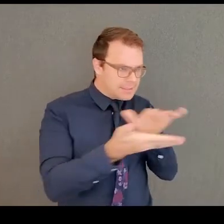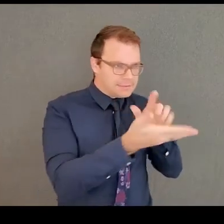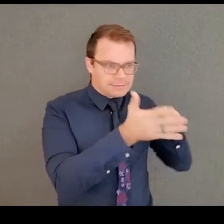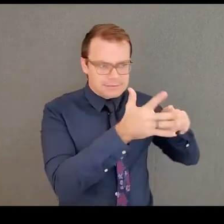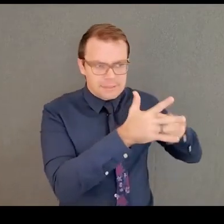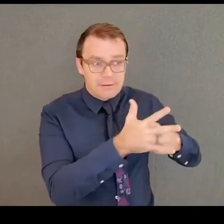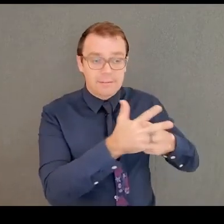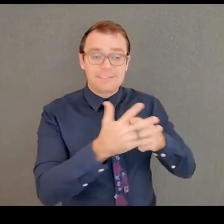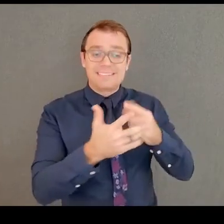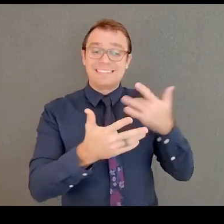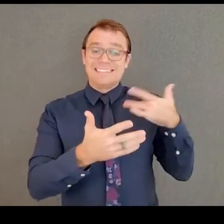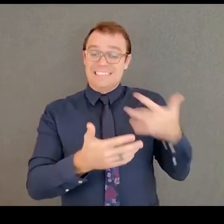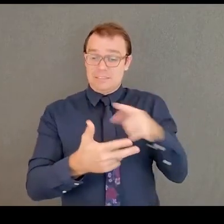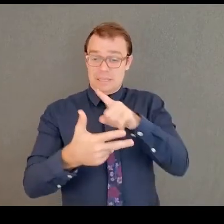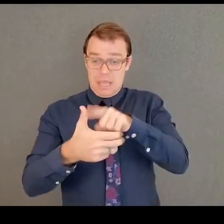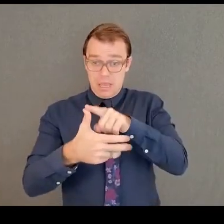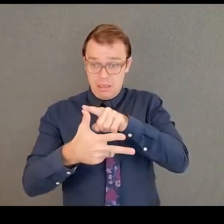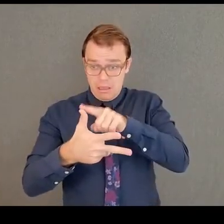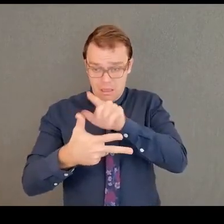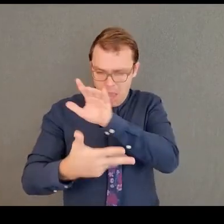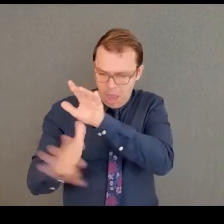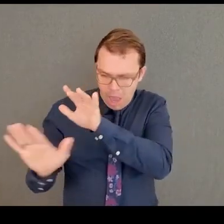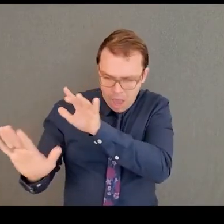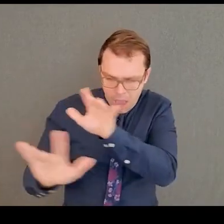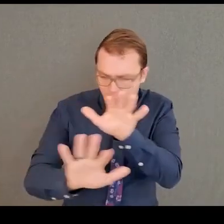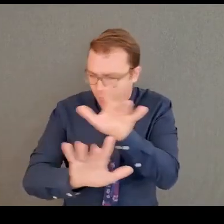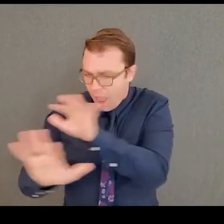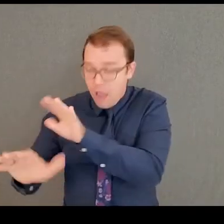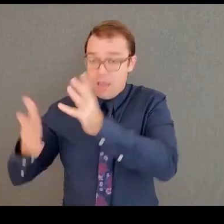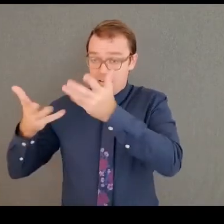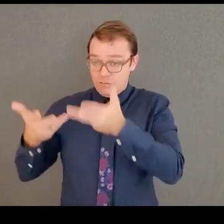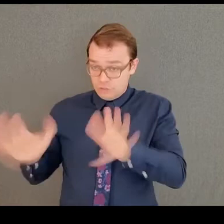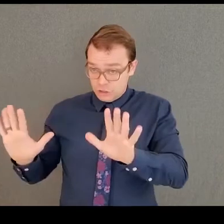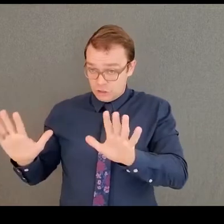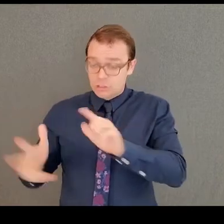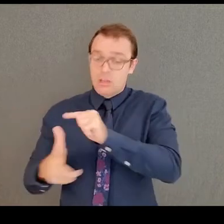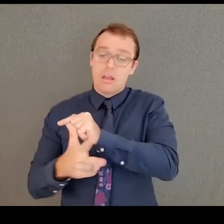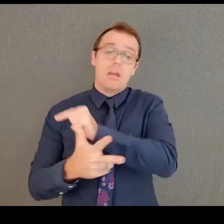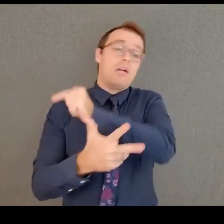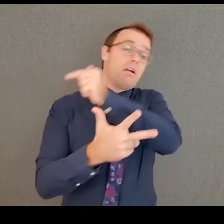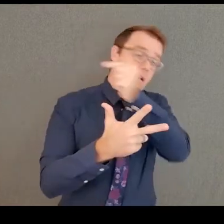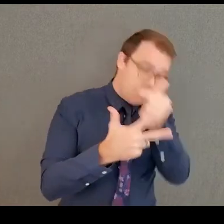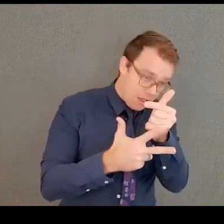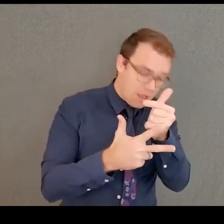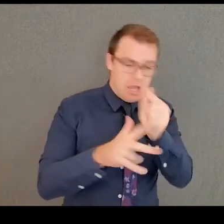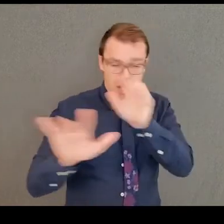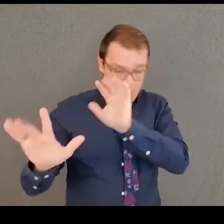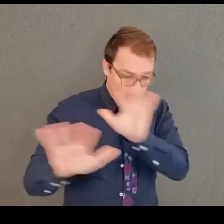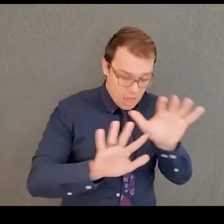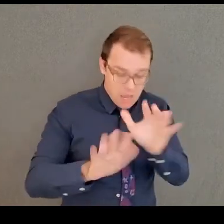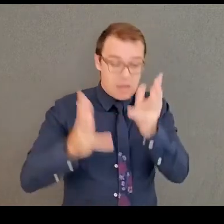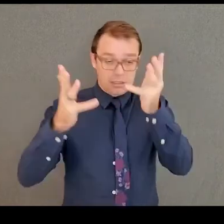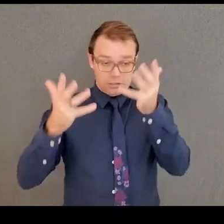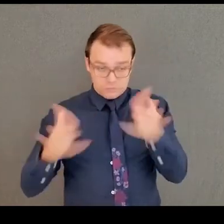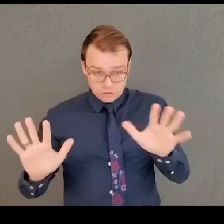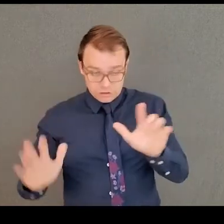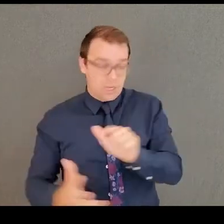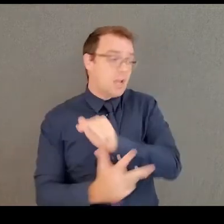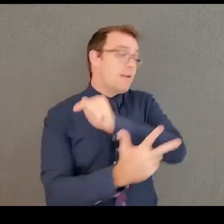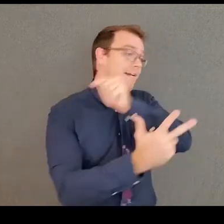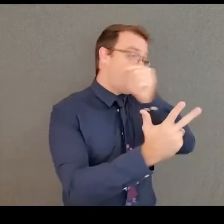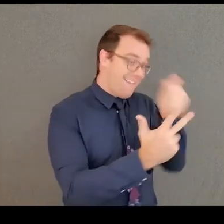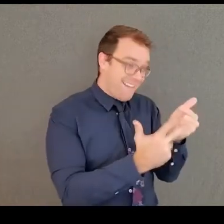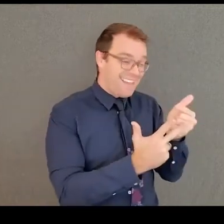or antibody, they usually don't start phase 2 studies until the phase 1 studies have finished, and they don't start phase 3 studies until after the phase